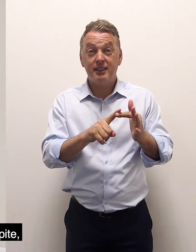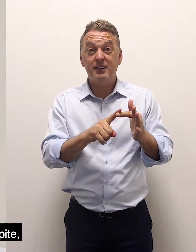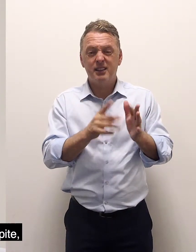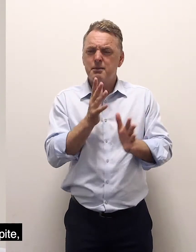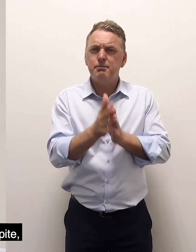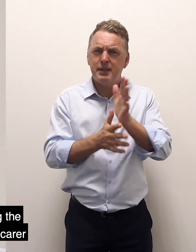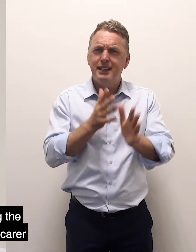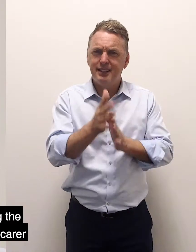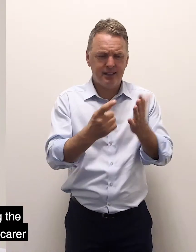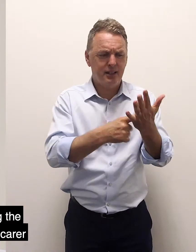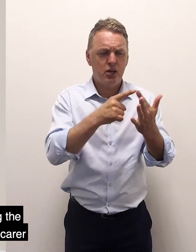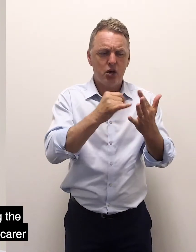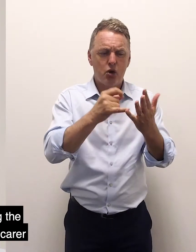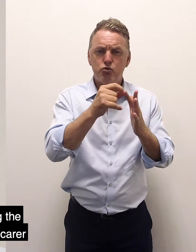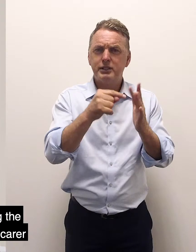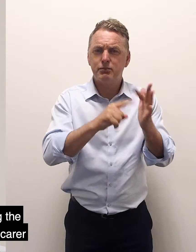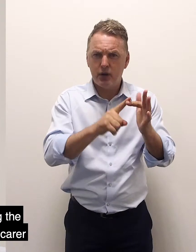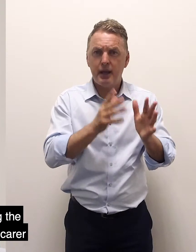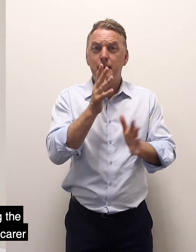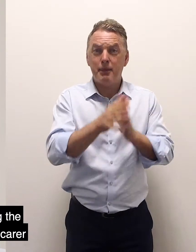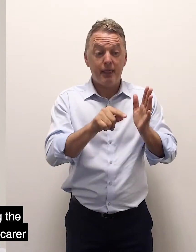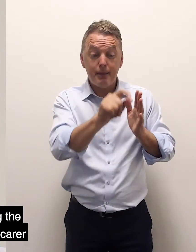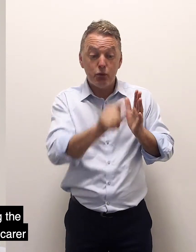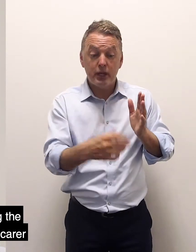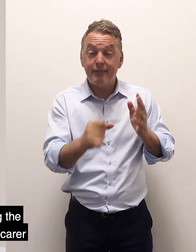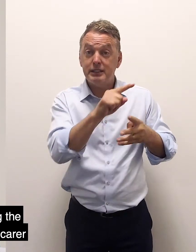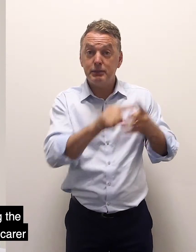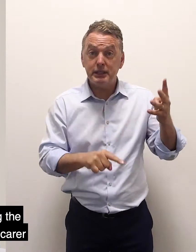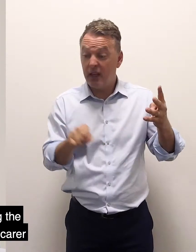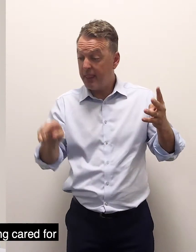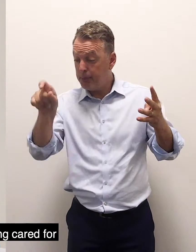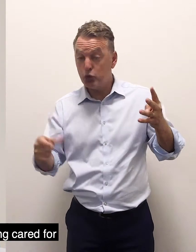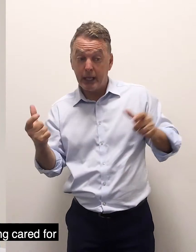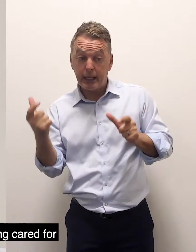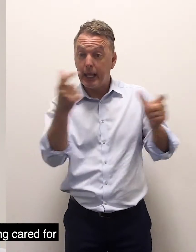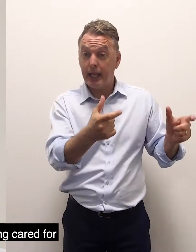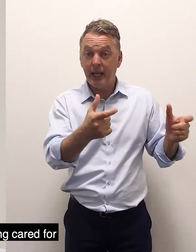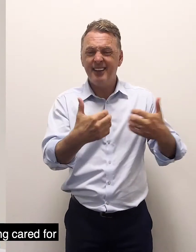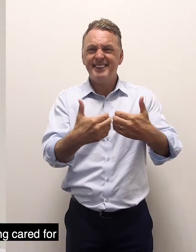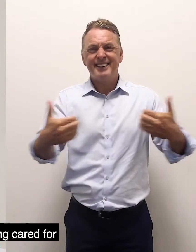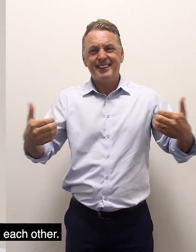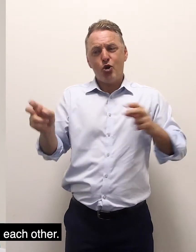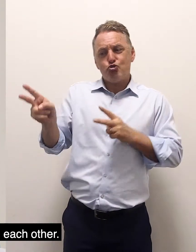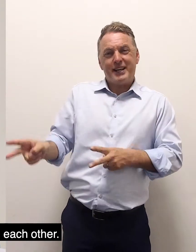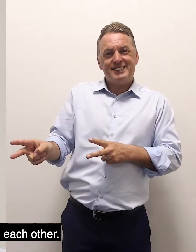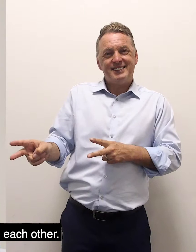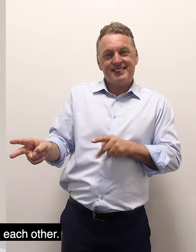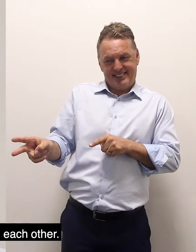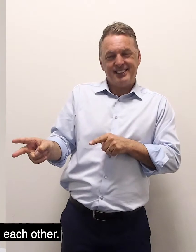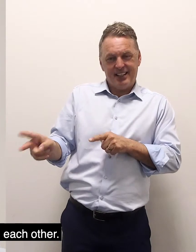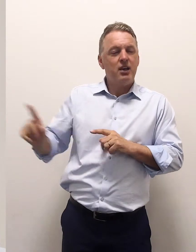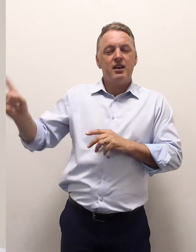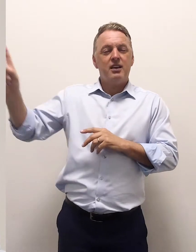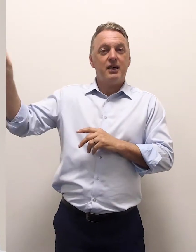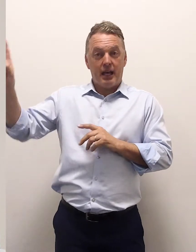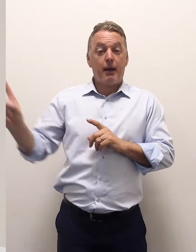such as respite. Respite being the ability for the carer and the person being cared for to take a break from each